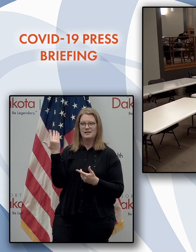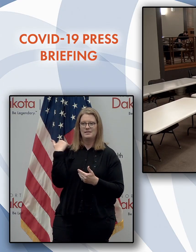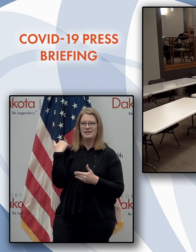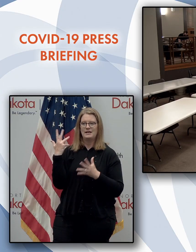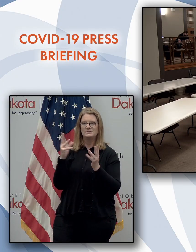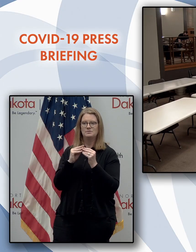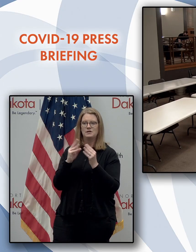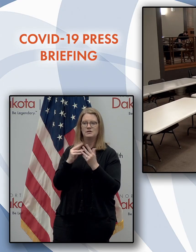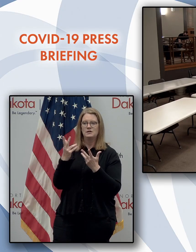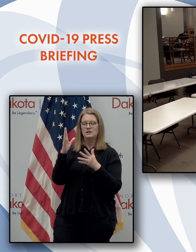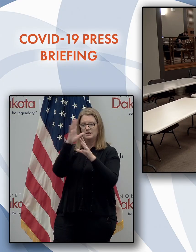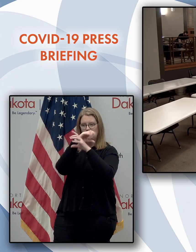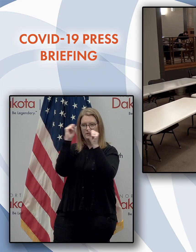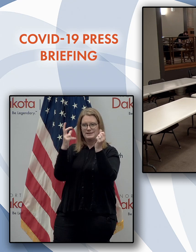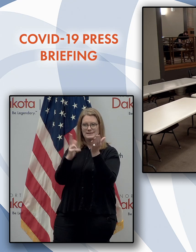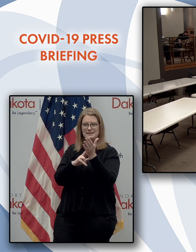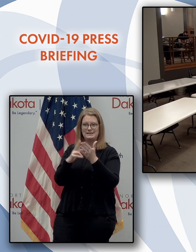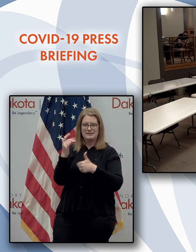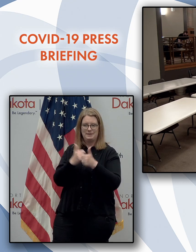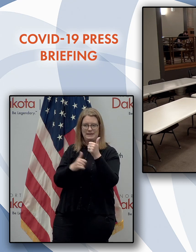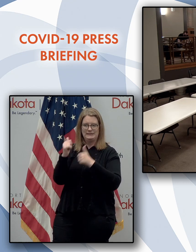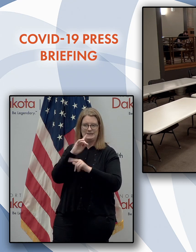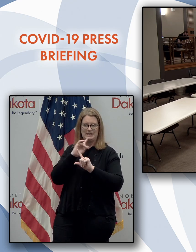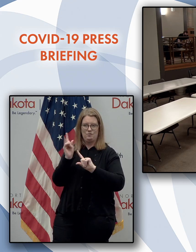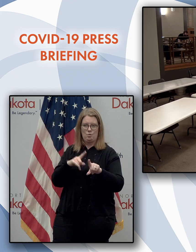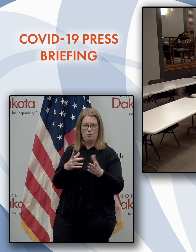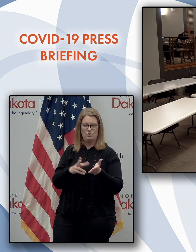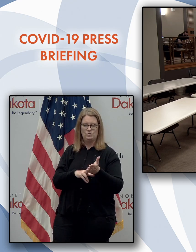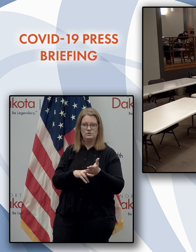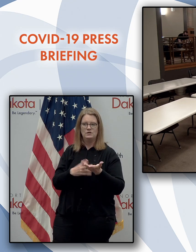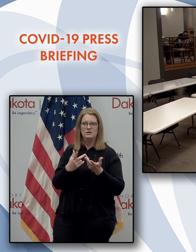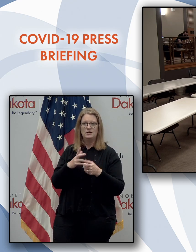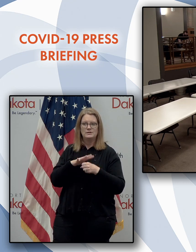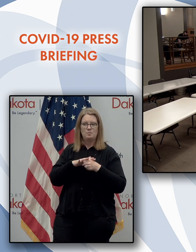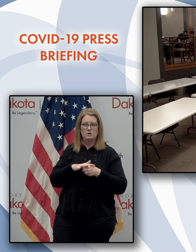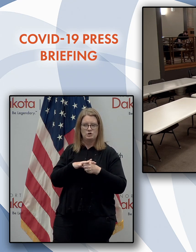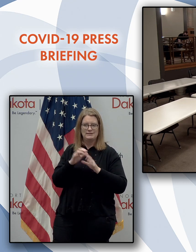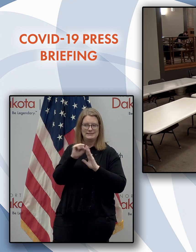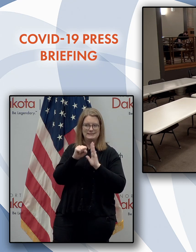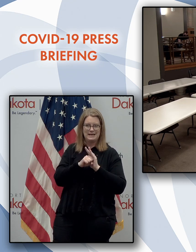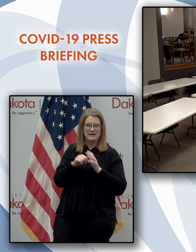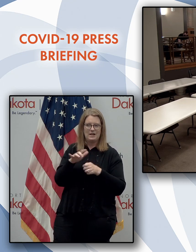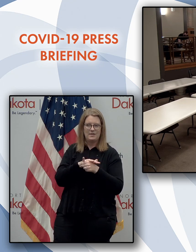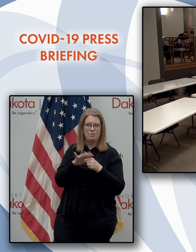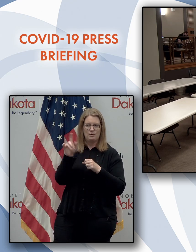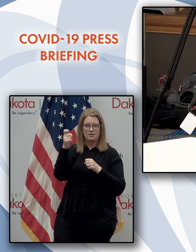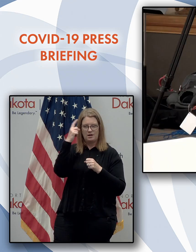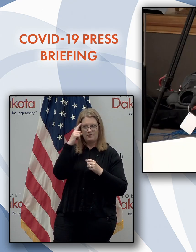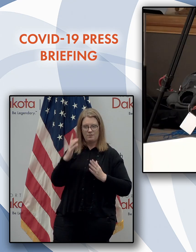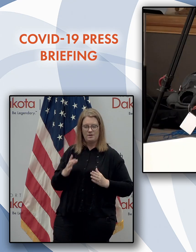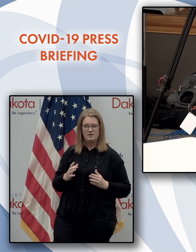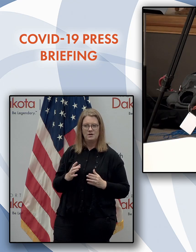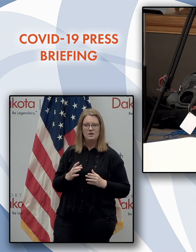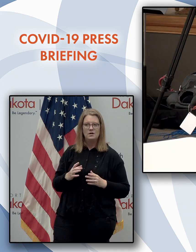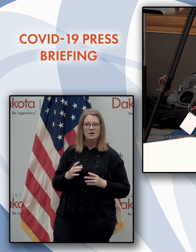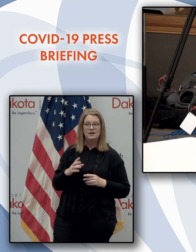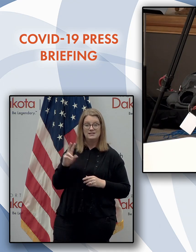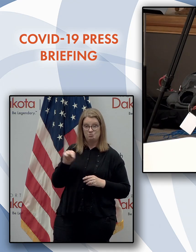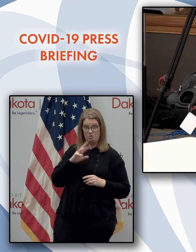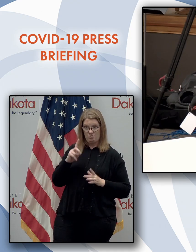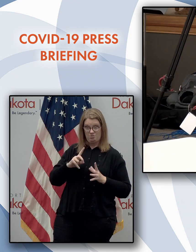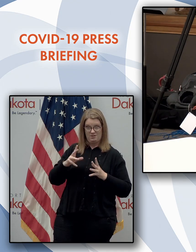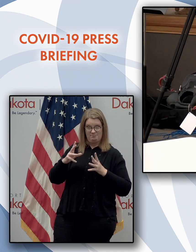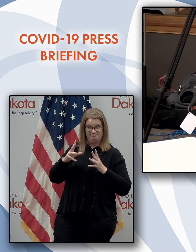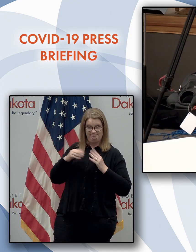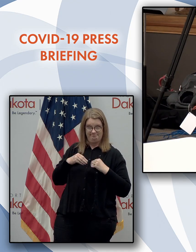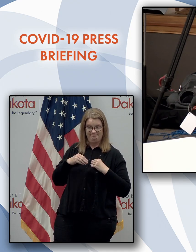signed a couple executive orders, and it puts a little pressure on state and local government. Is North Dakota still equipped to handle these new